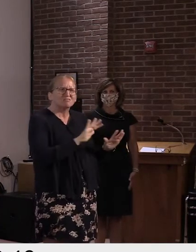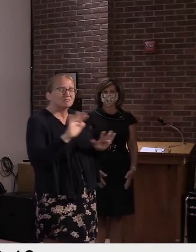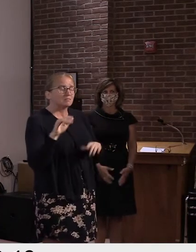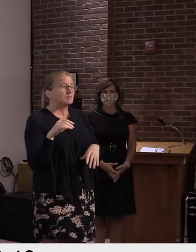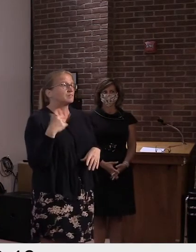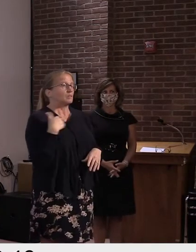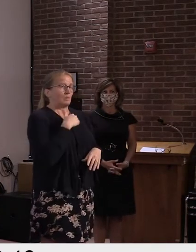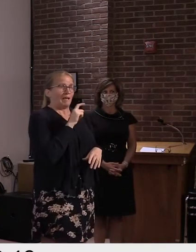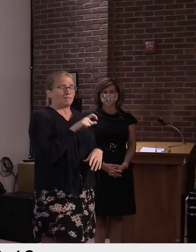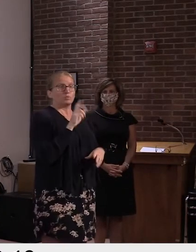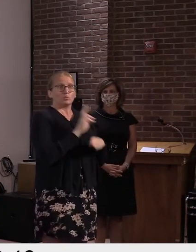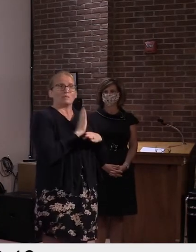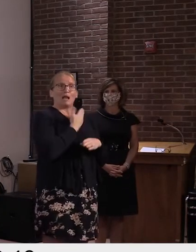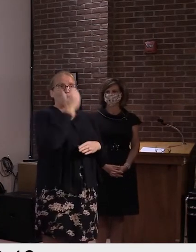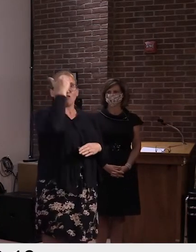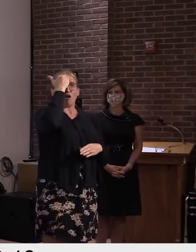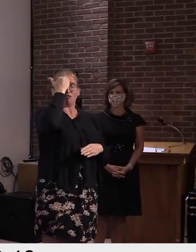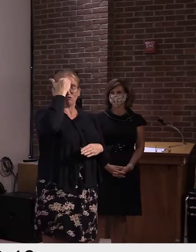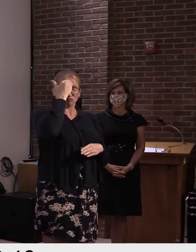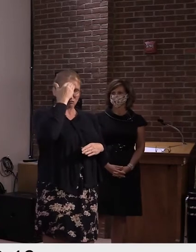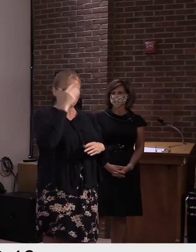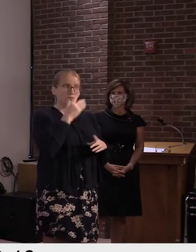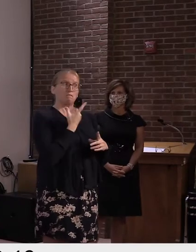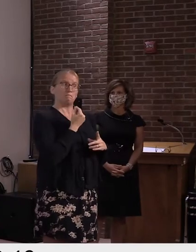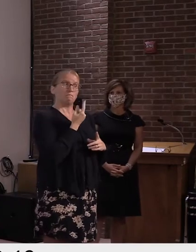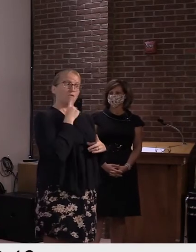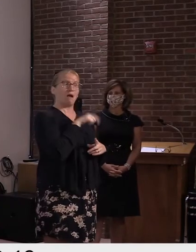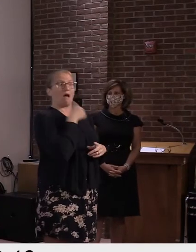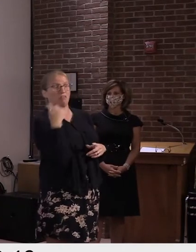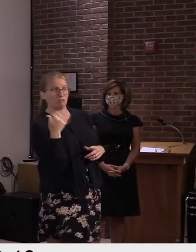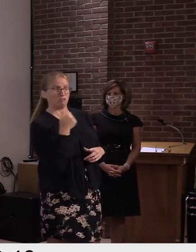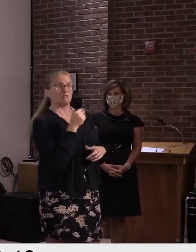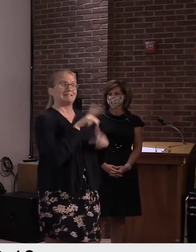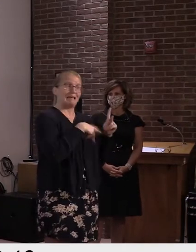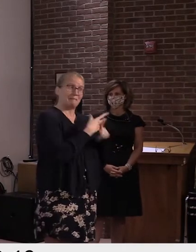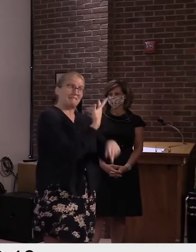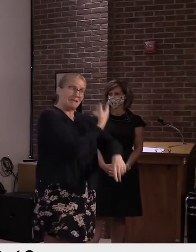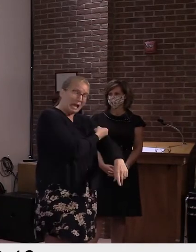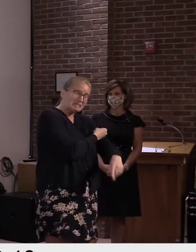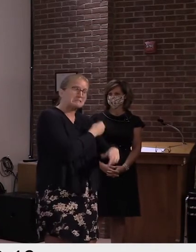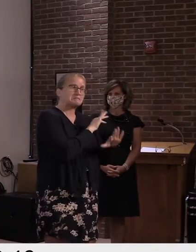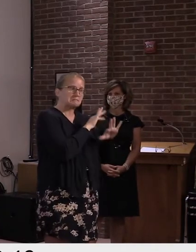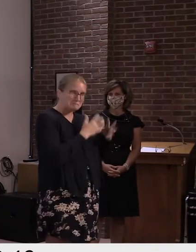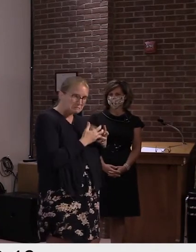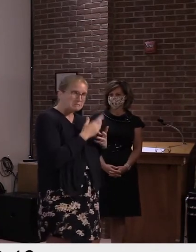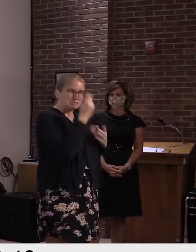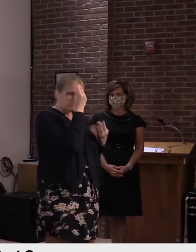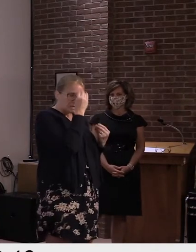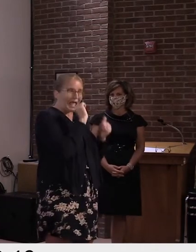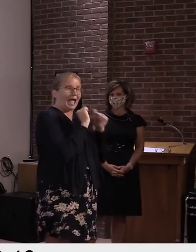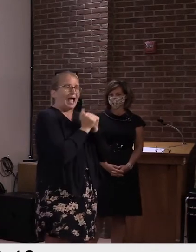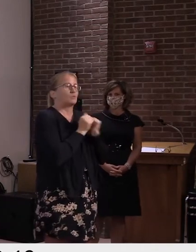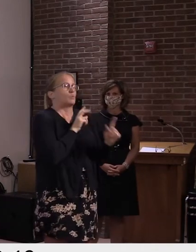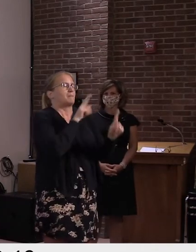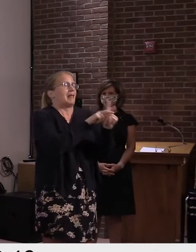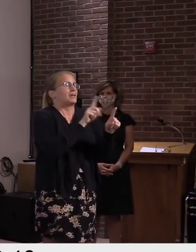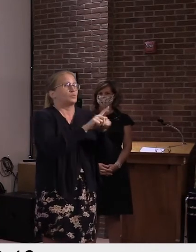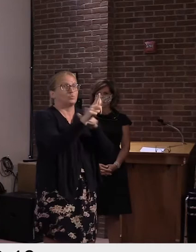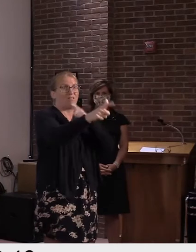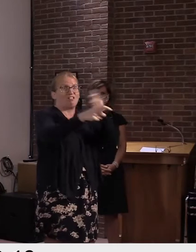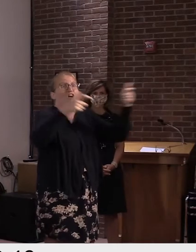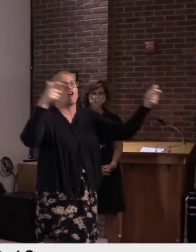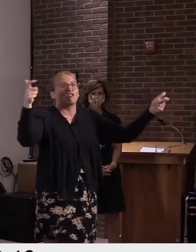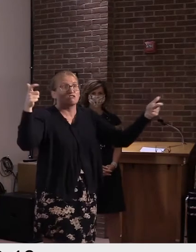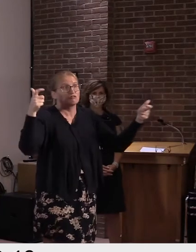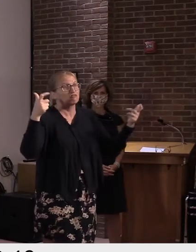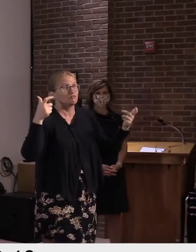science and our knowledge about what it takes to effectively do this on a large scale, which, as the governor said, ideally would